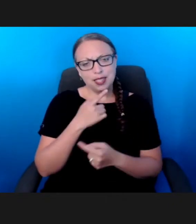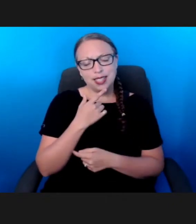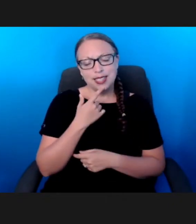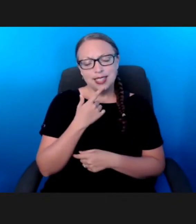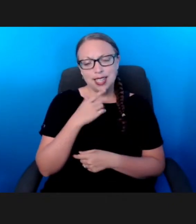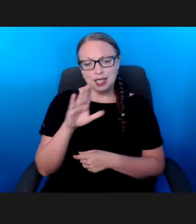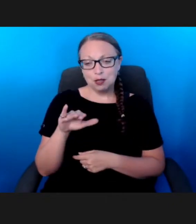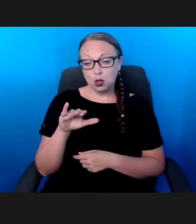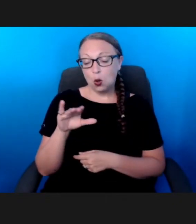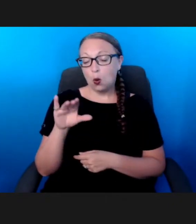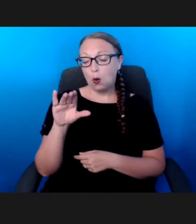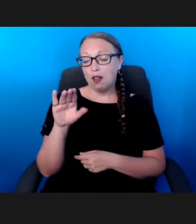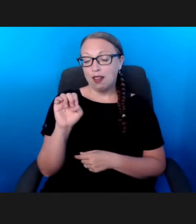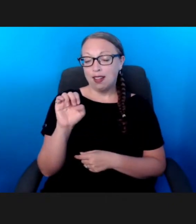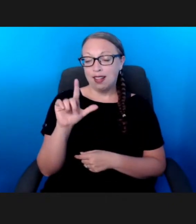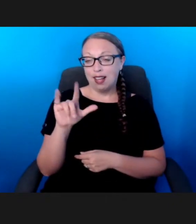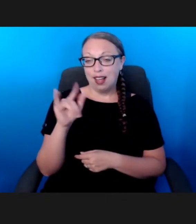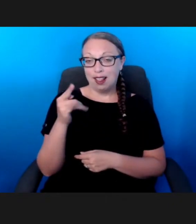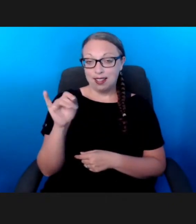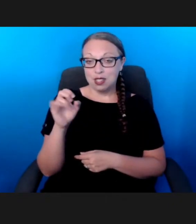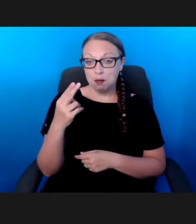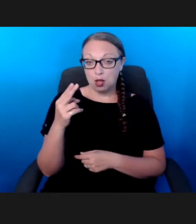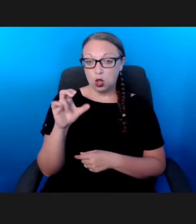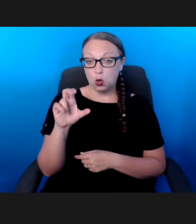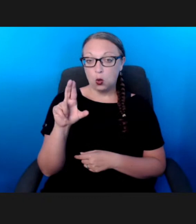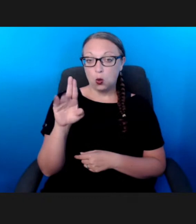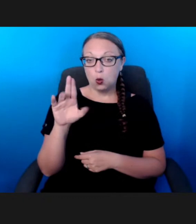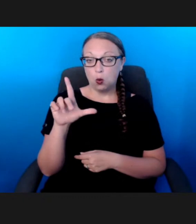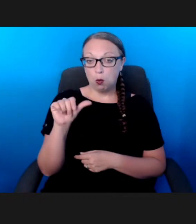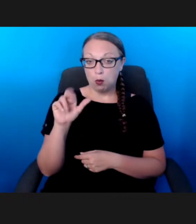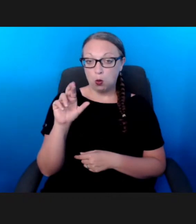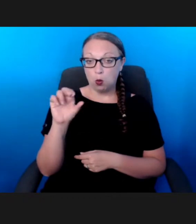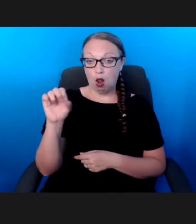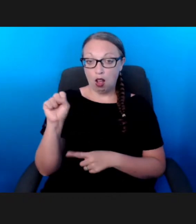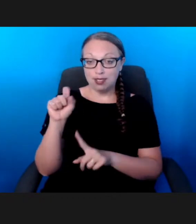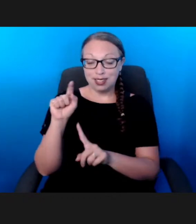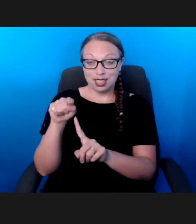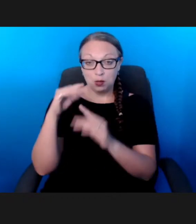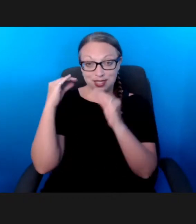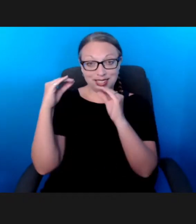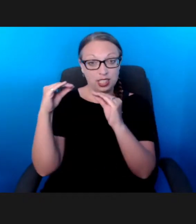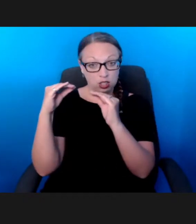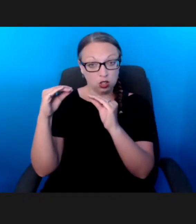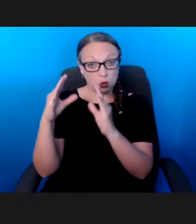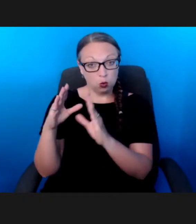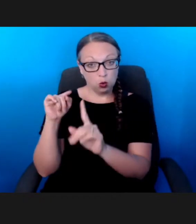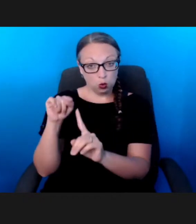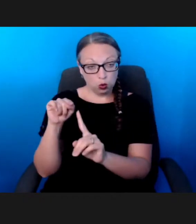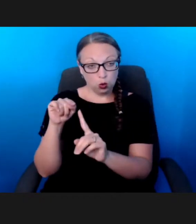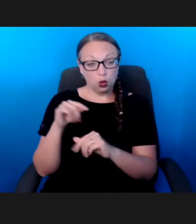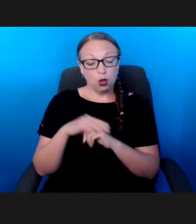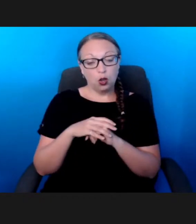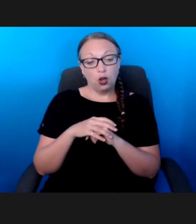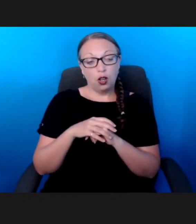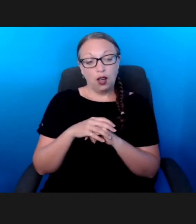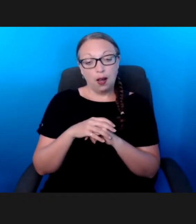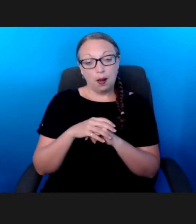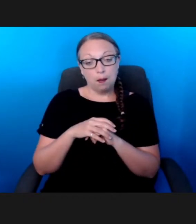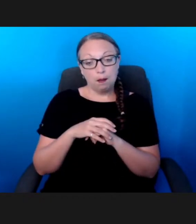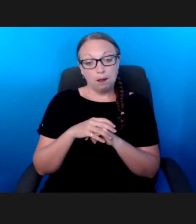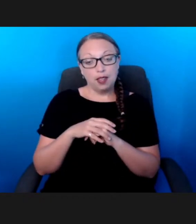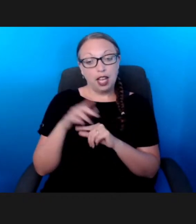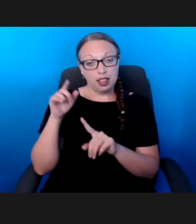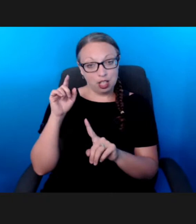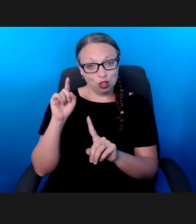Kubler-Ross had been his teacher, and he was her protege. And at the end of her life, she came to the same